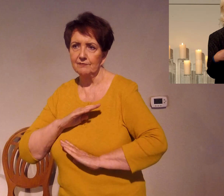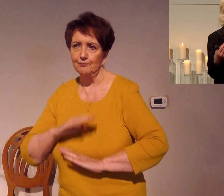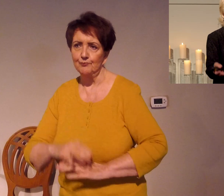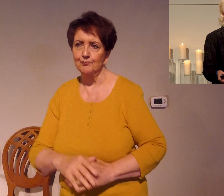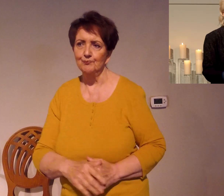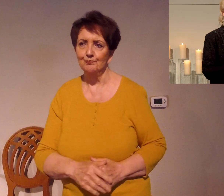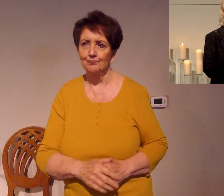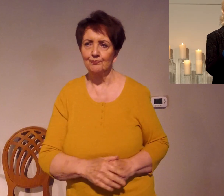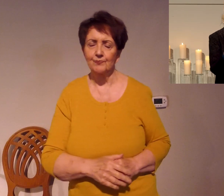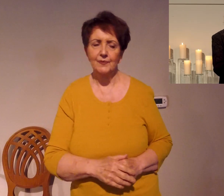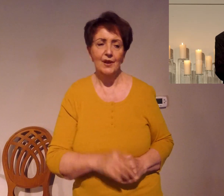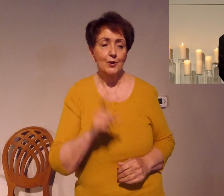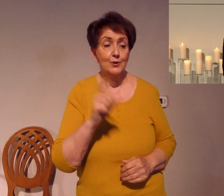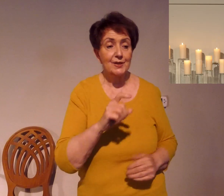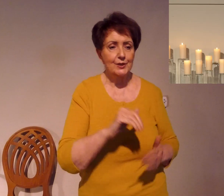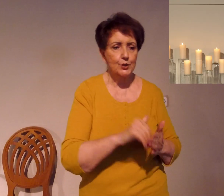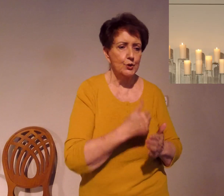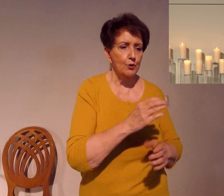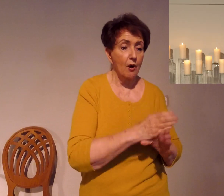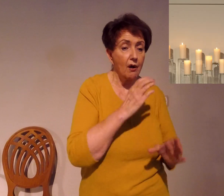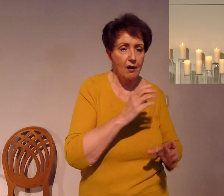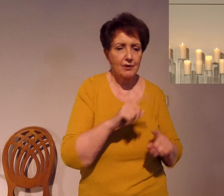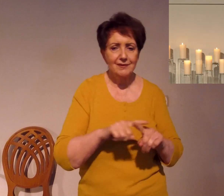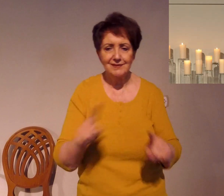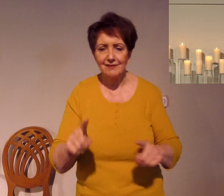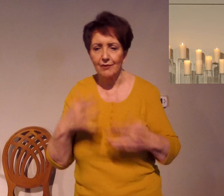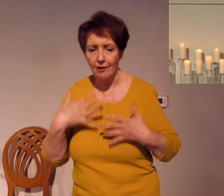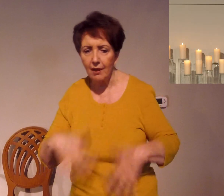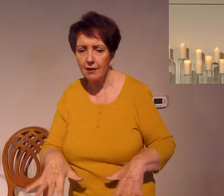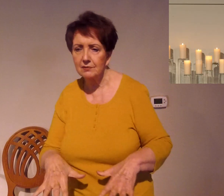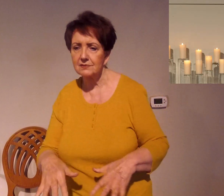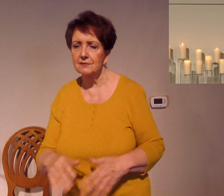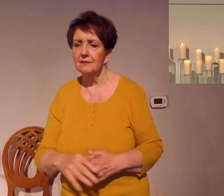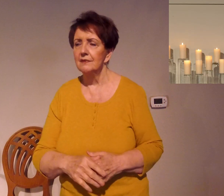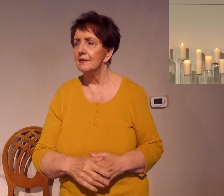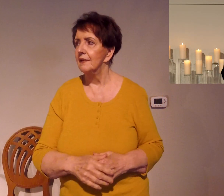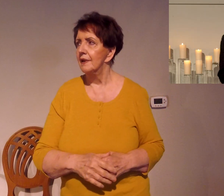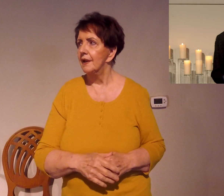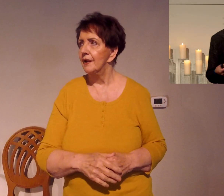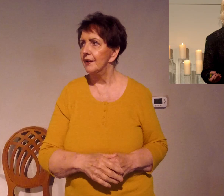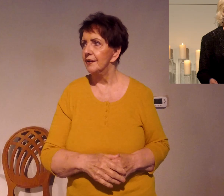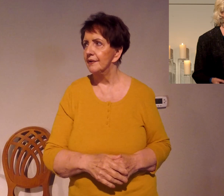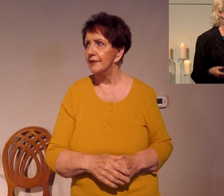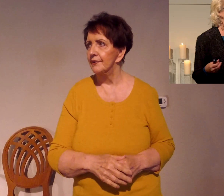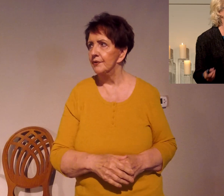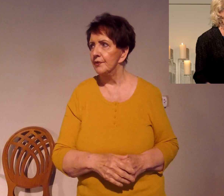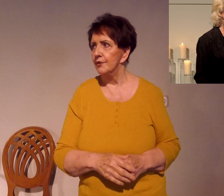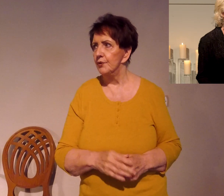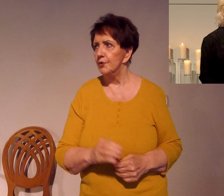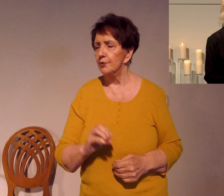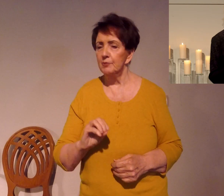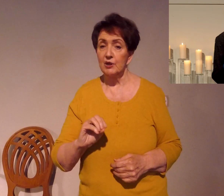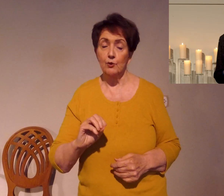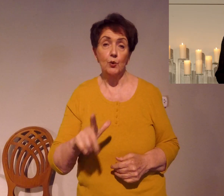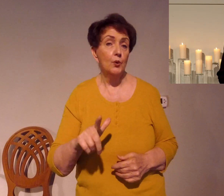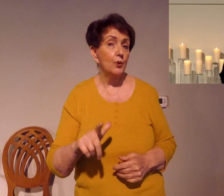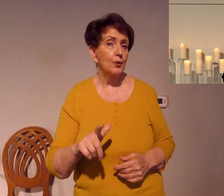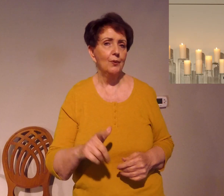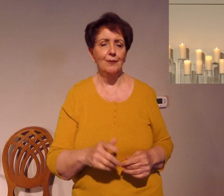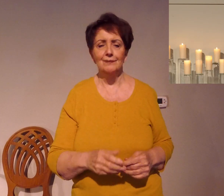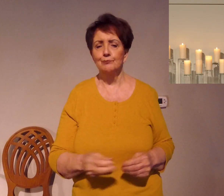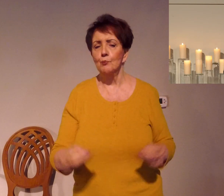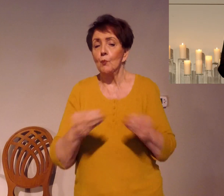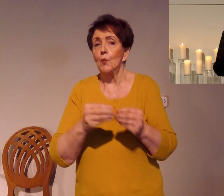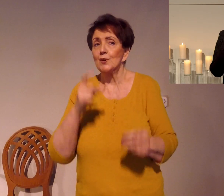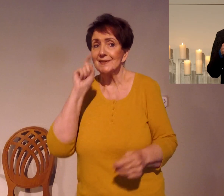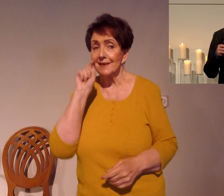need a new car, we need different clothes, we need this, we need that. And you'll be cooler, sexier, more desirable,